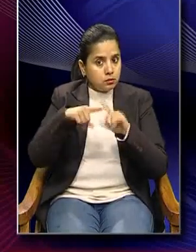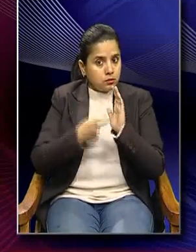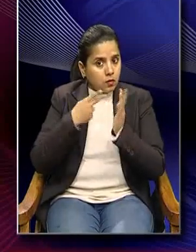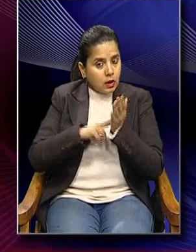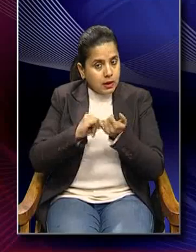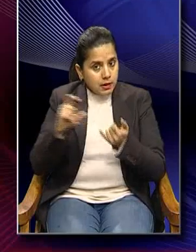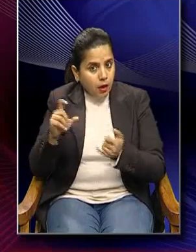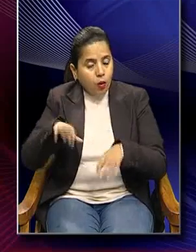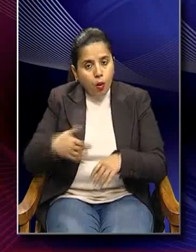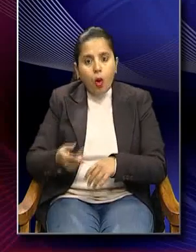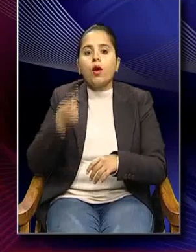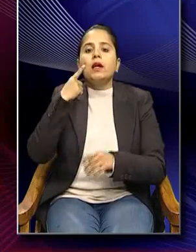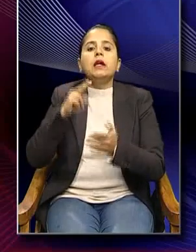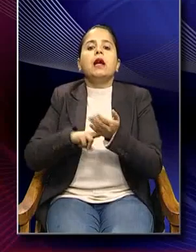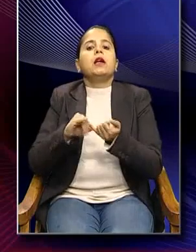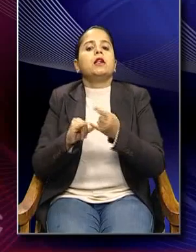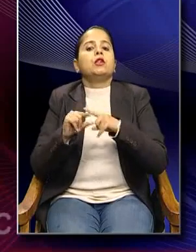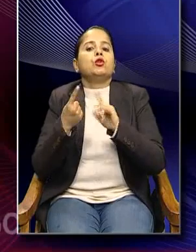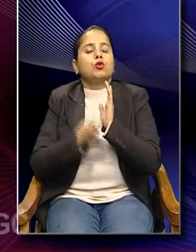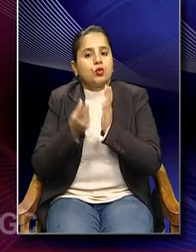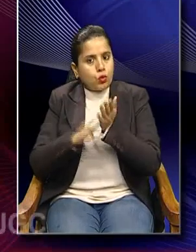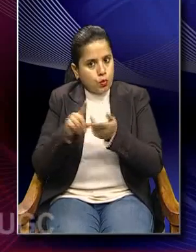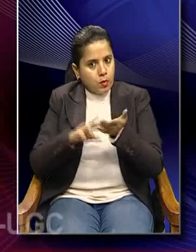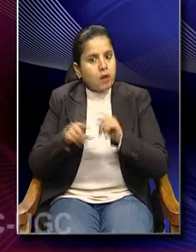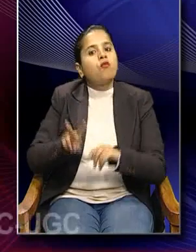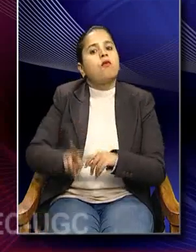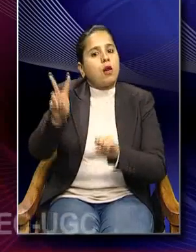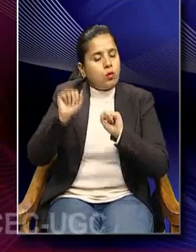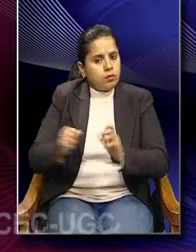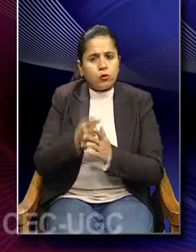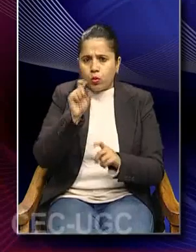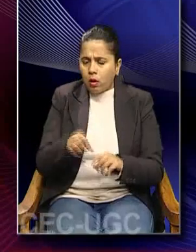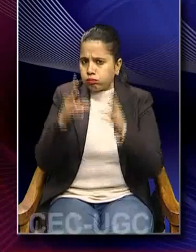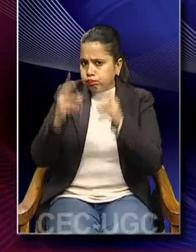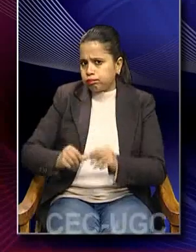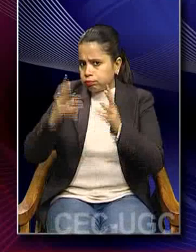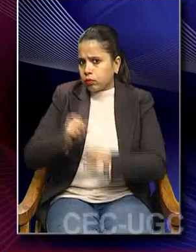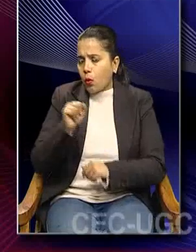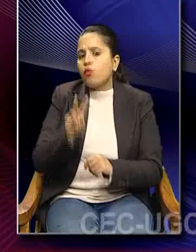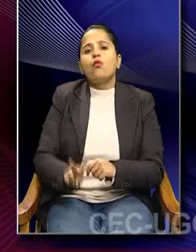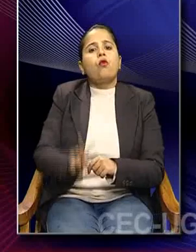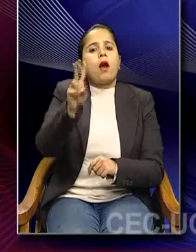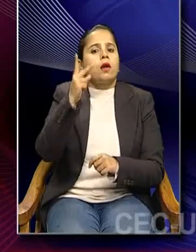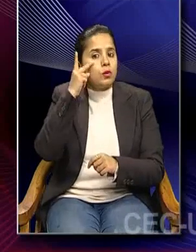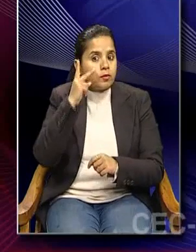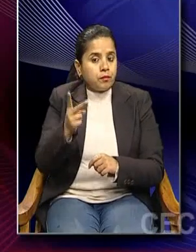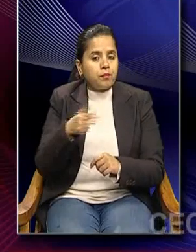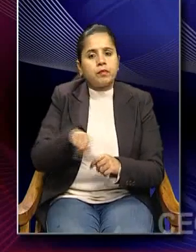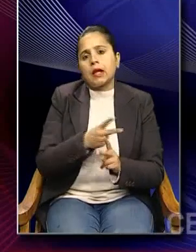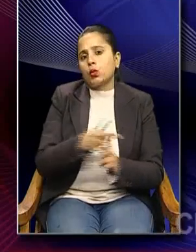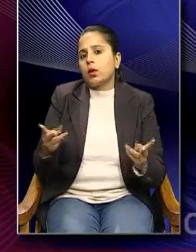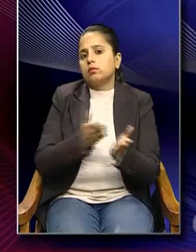instrumental value. You can categorize and you can measure that value in that various